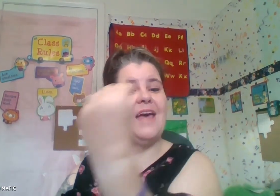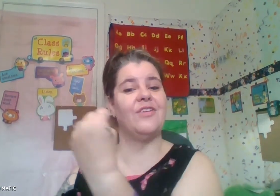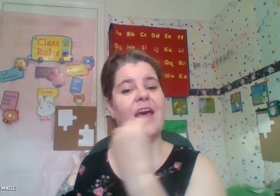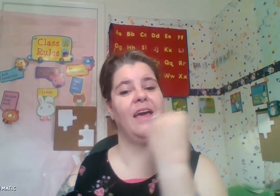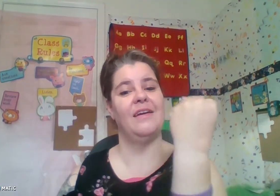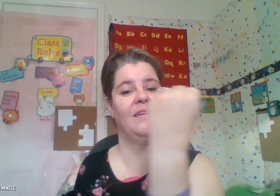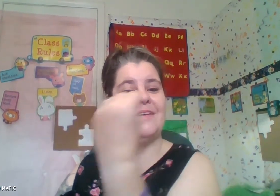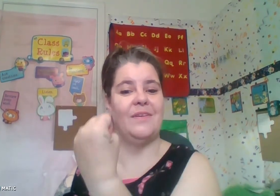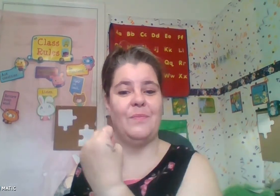Saturday,